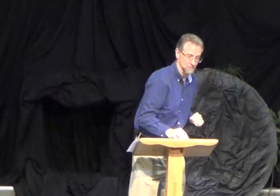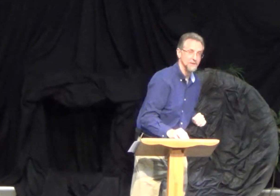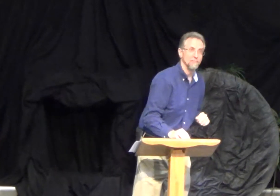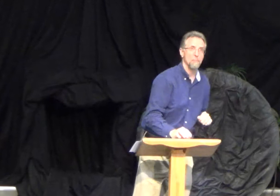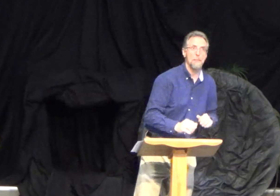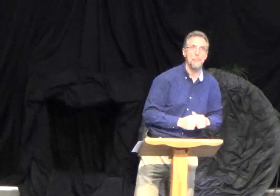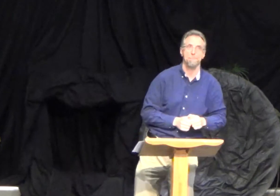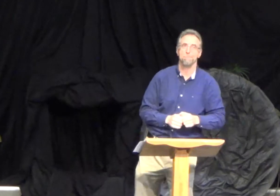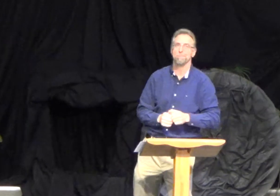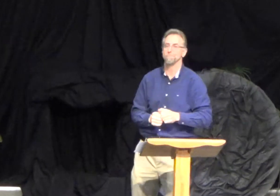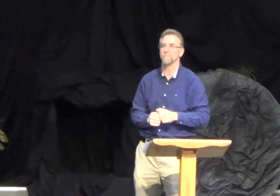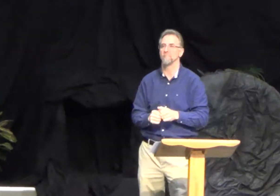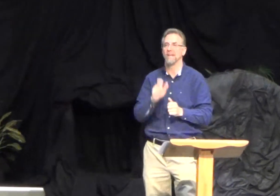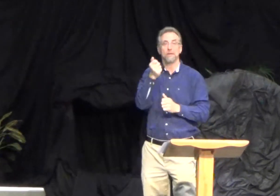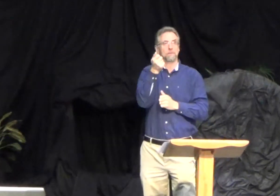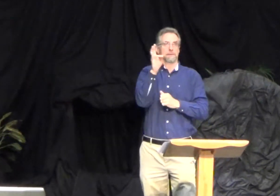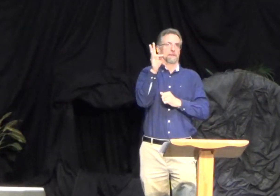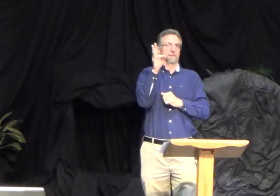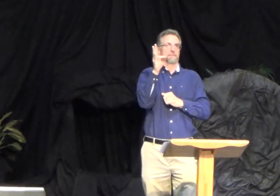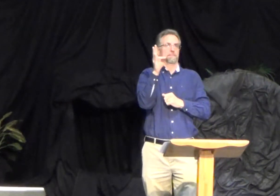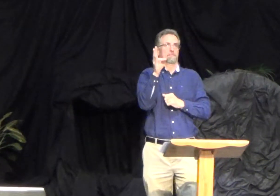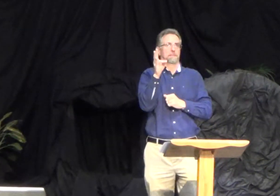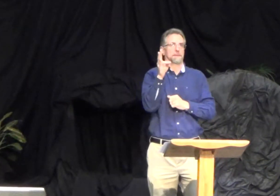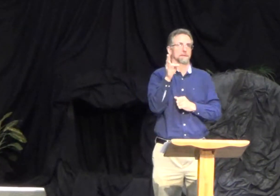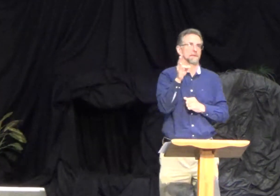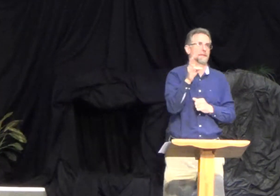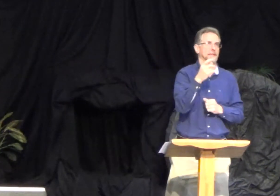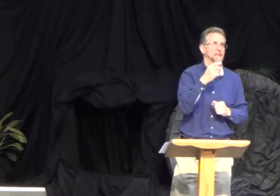The good report was rewarded. The bad report was punished. And then in verse 27,